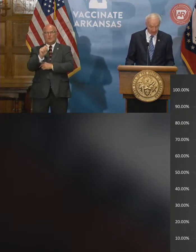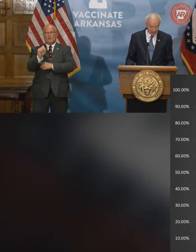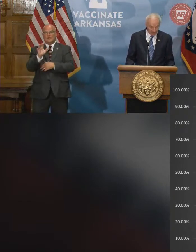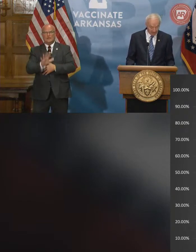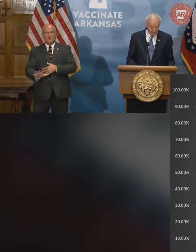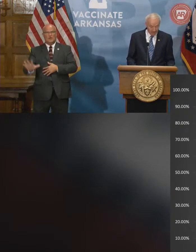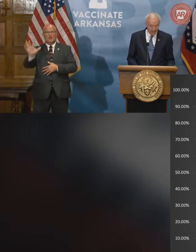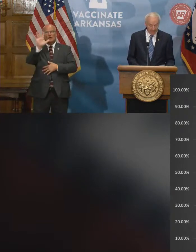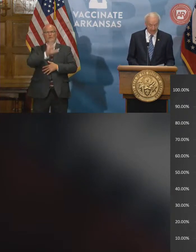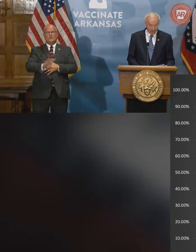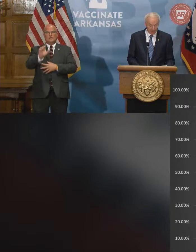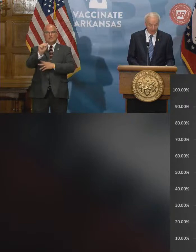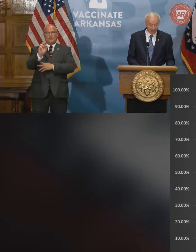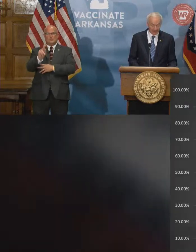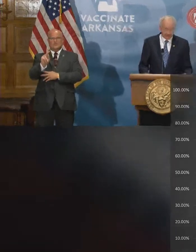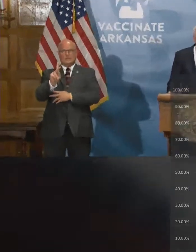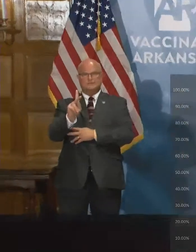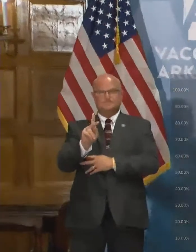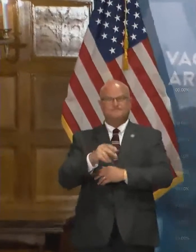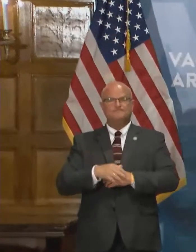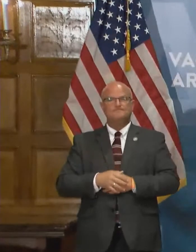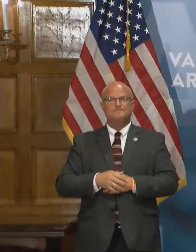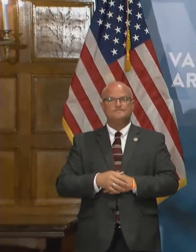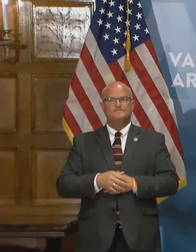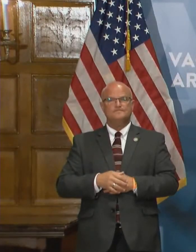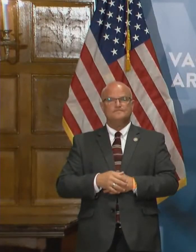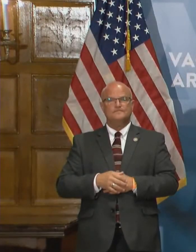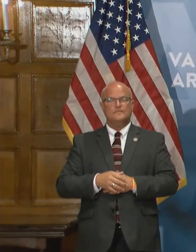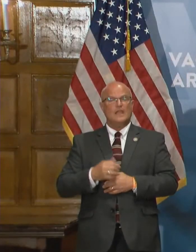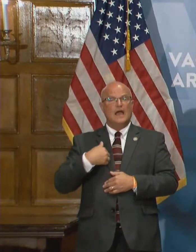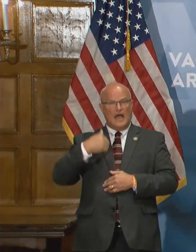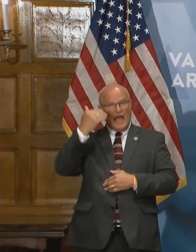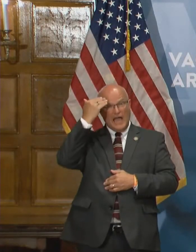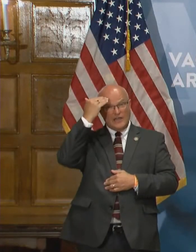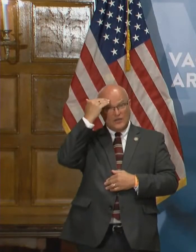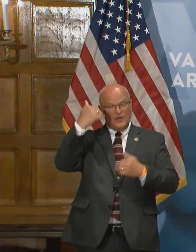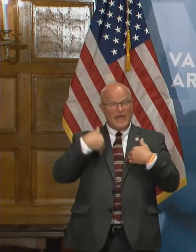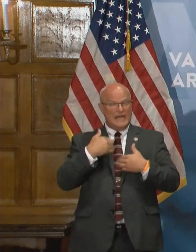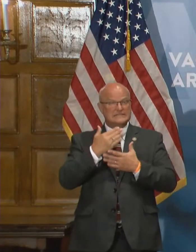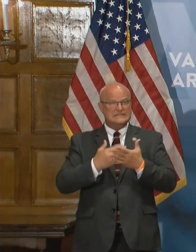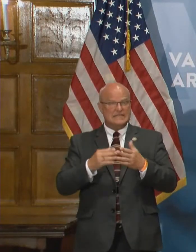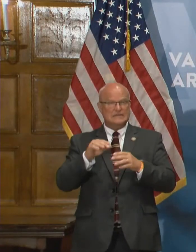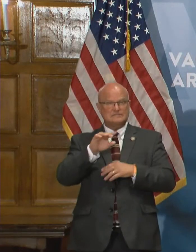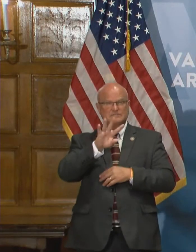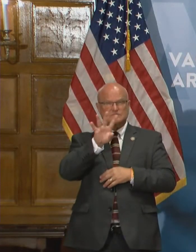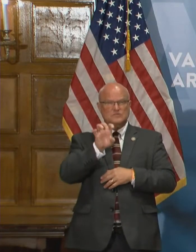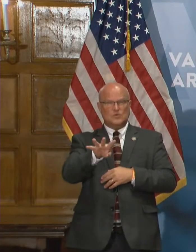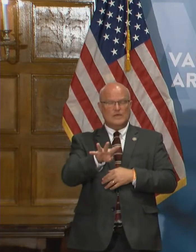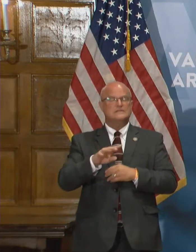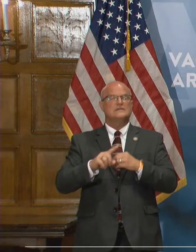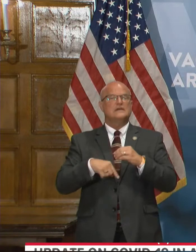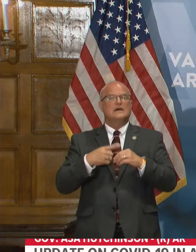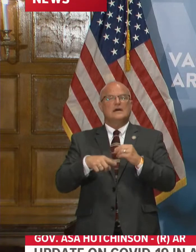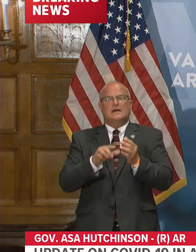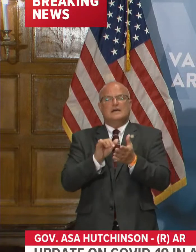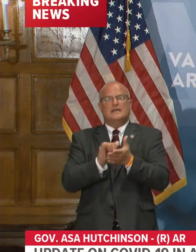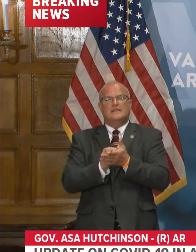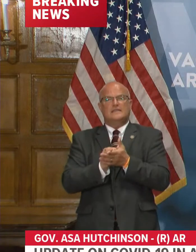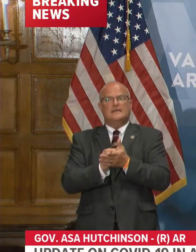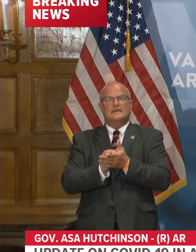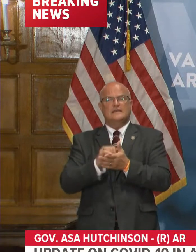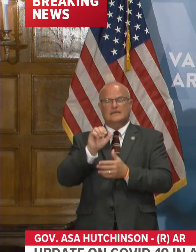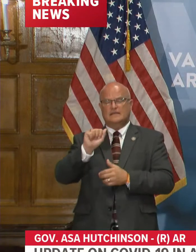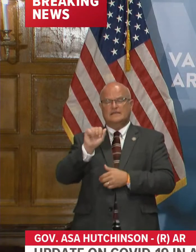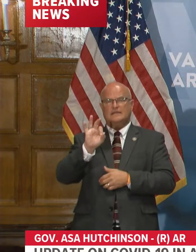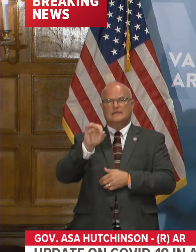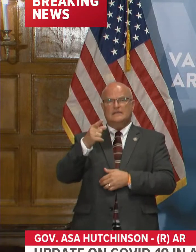across Arkansas. I know that there's been some questions about the